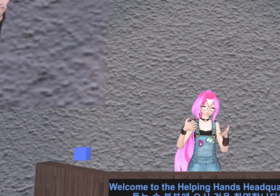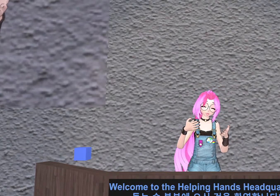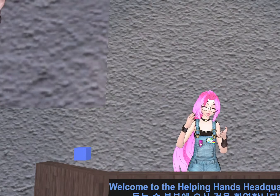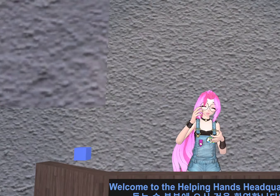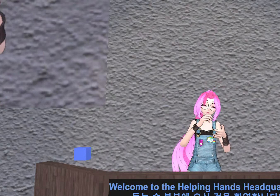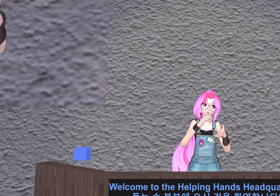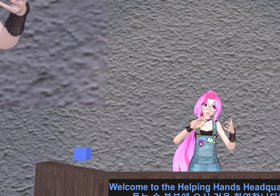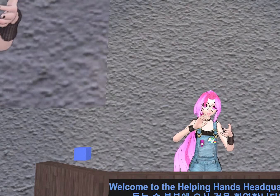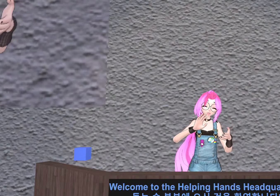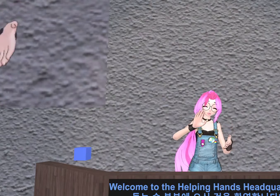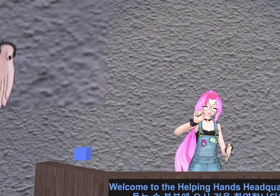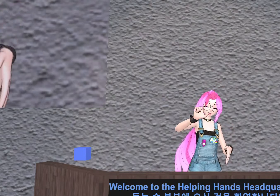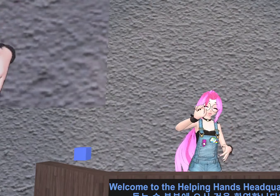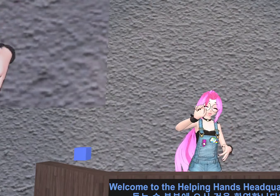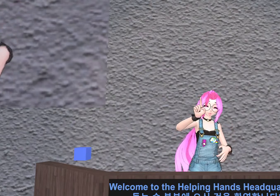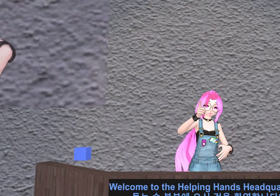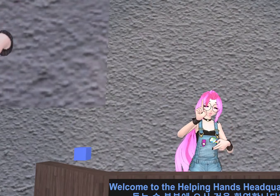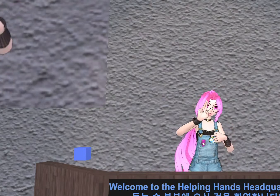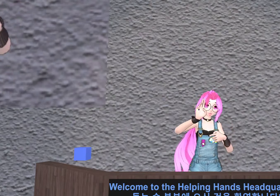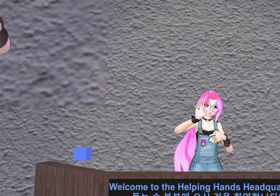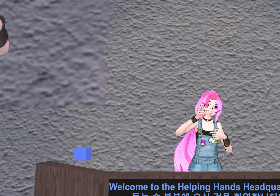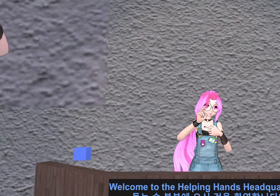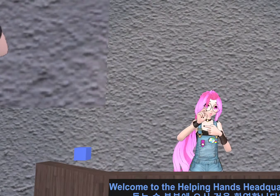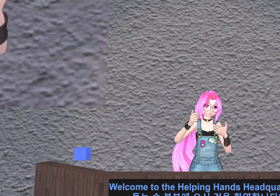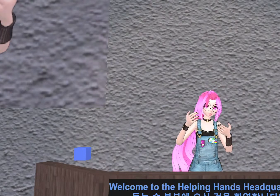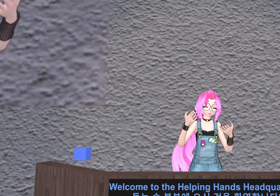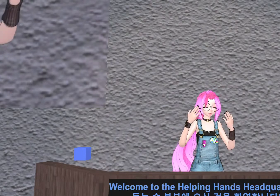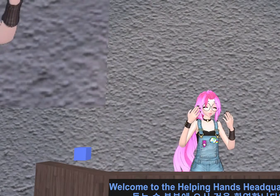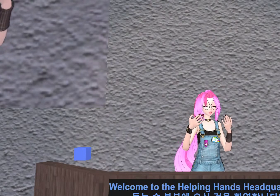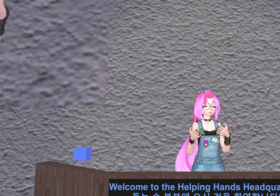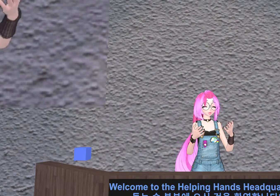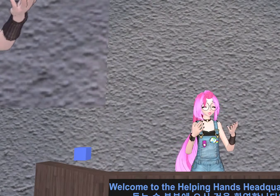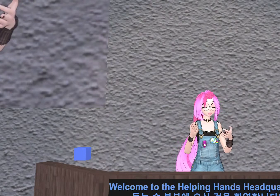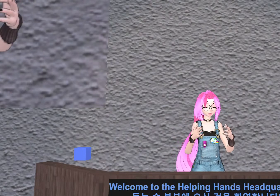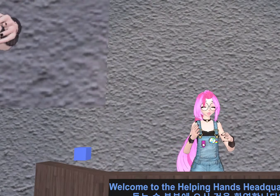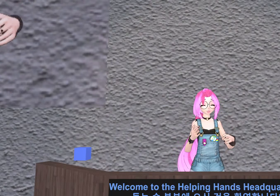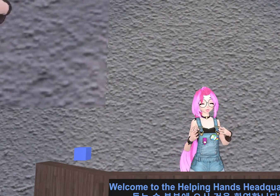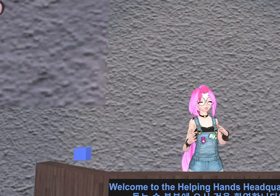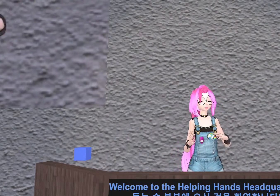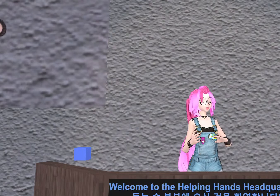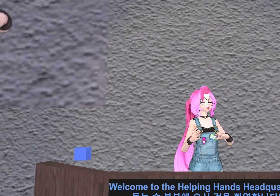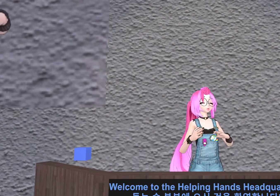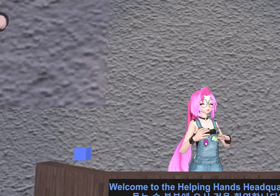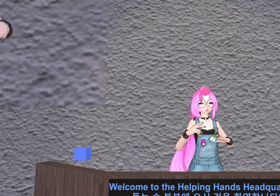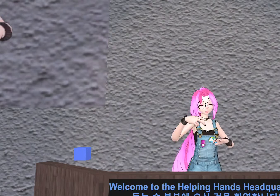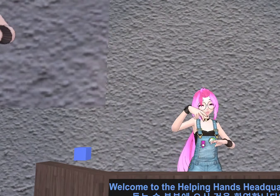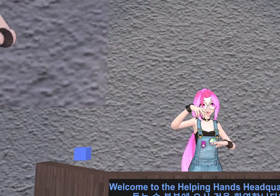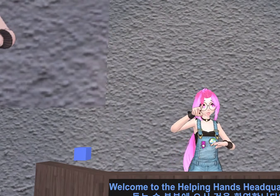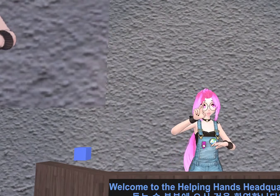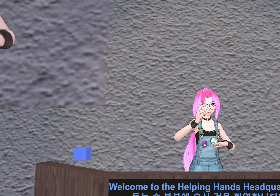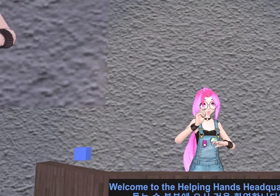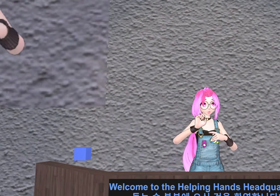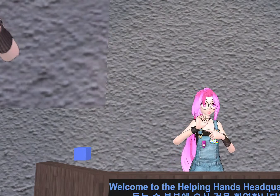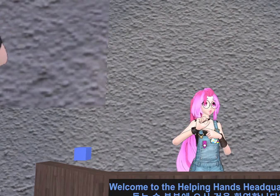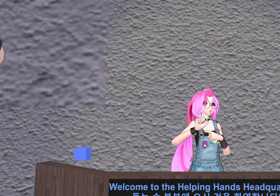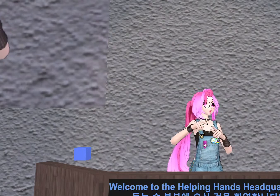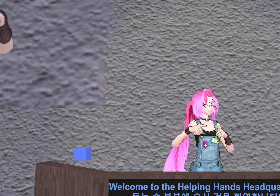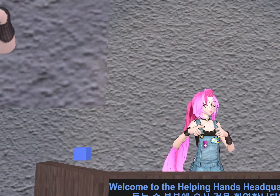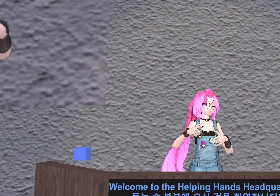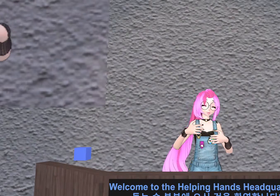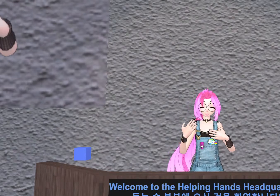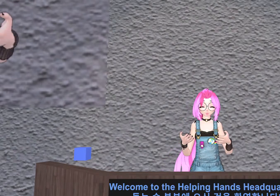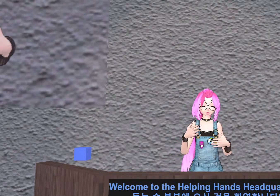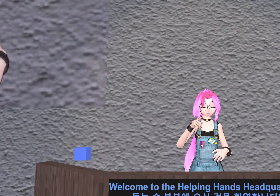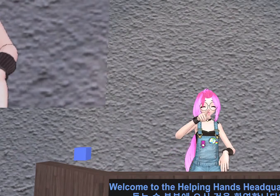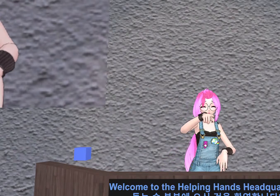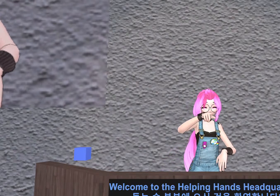What you can do, a lot of my students get confused because they don't know how to, there's no sign for R, so they don't know how to communicate that. You sign the